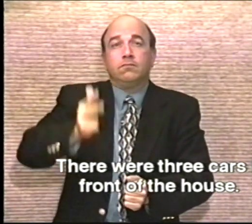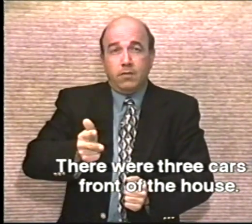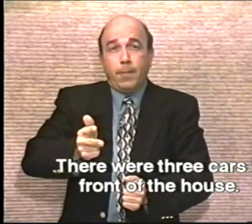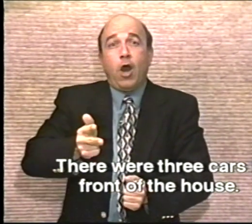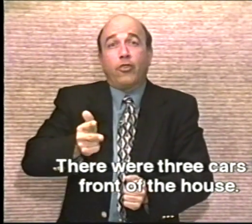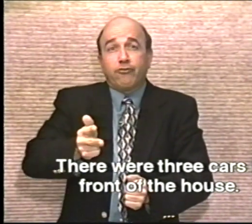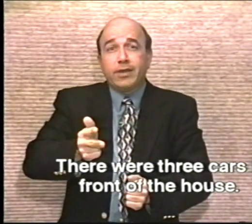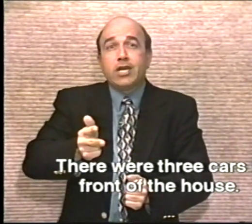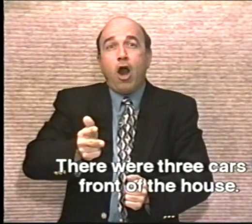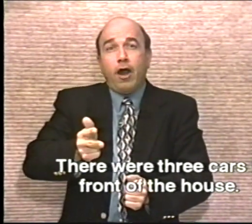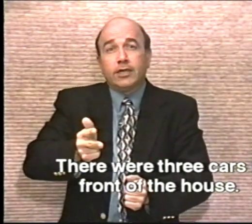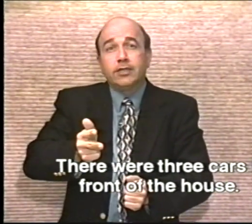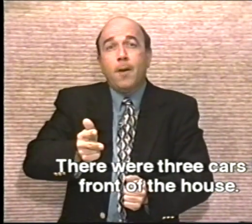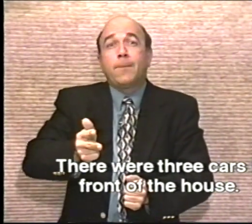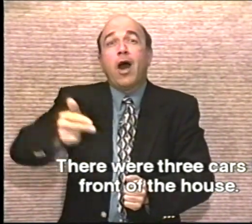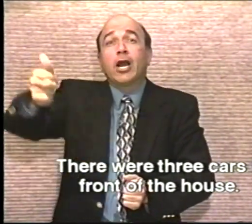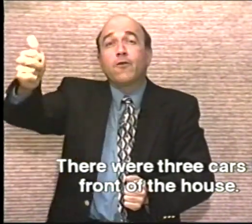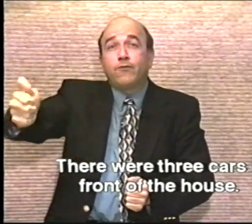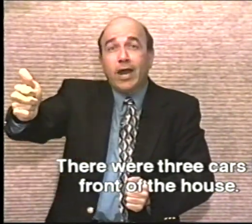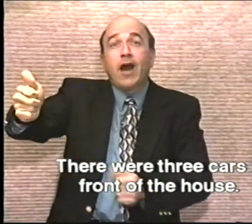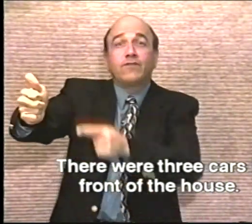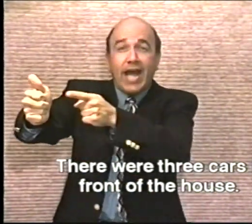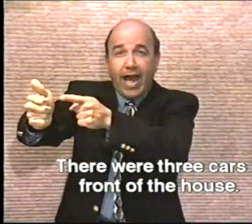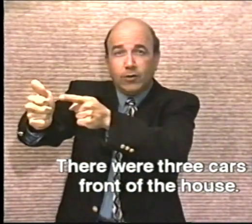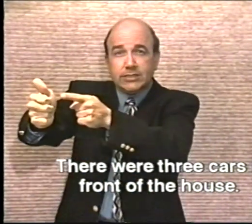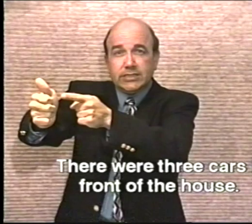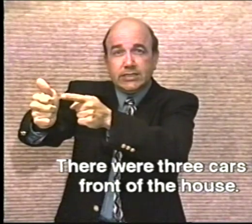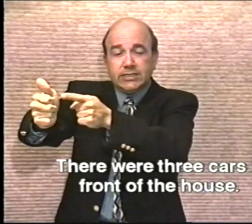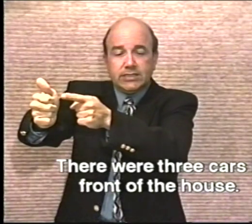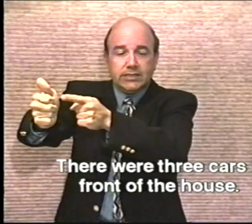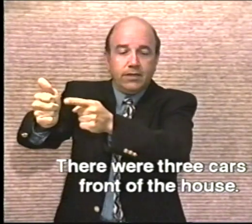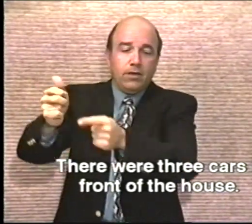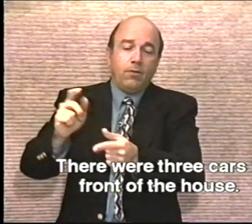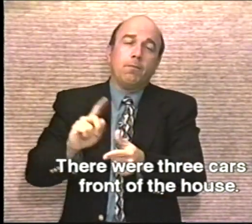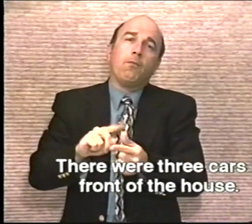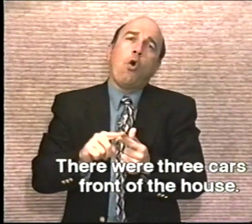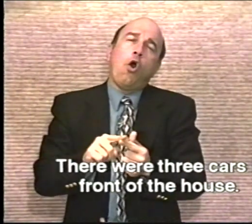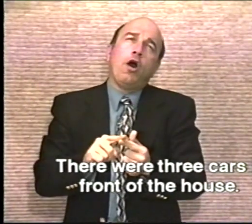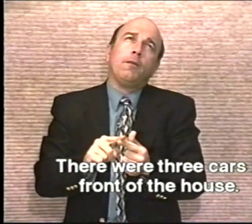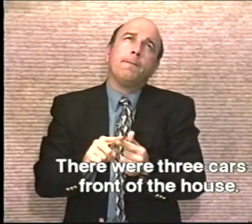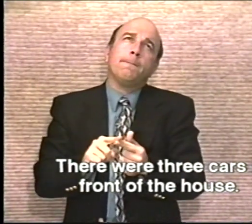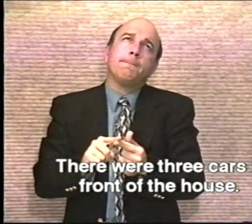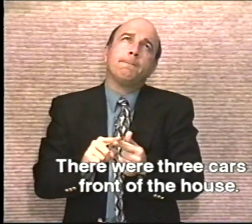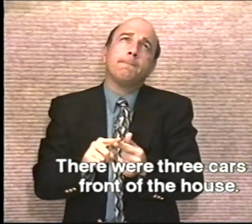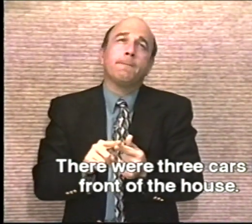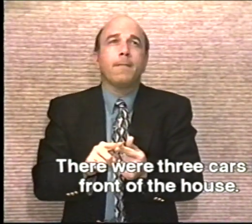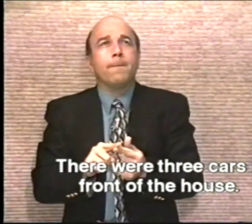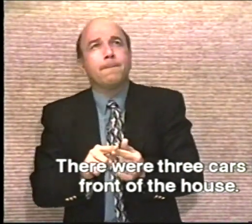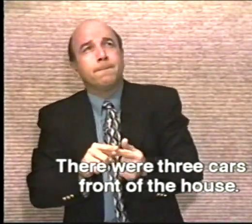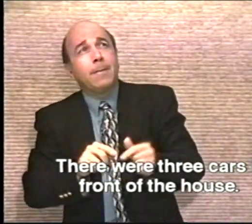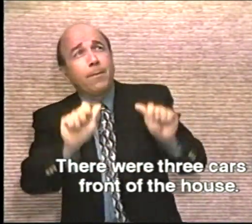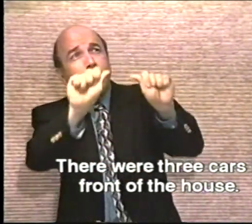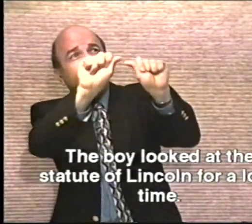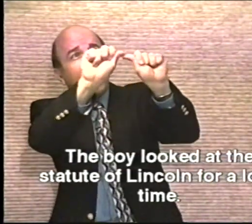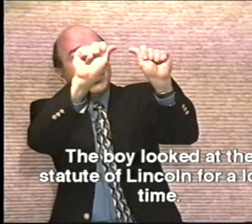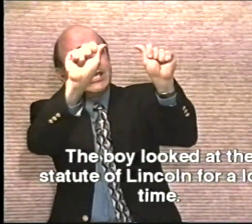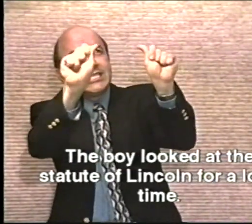There are 3 cars parked in front of a house. Or maybe there is